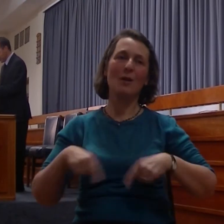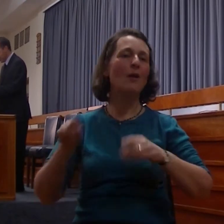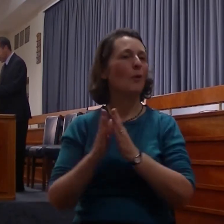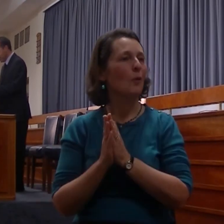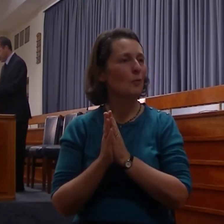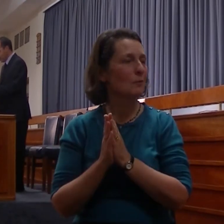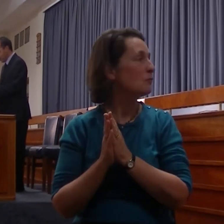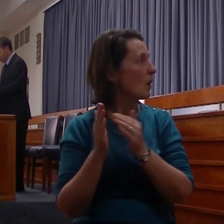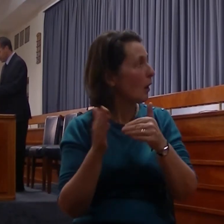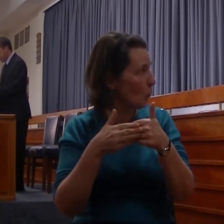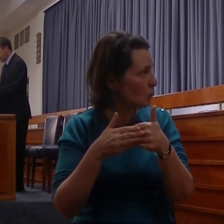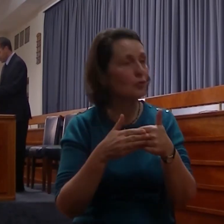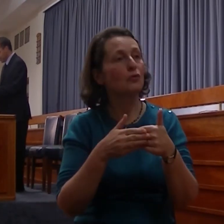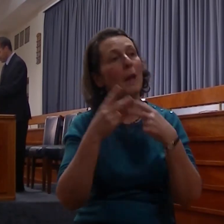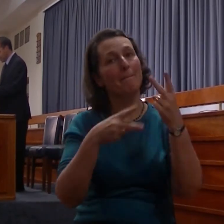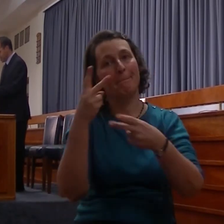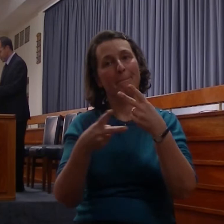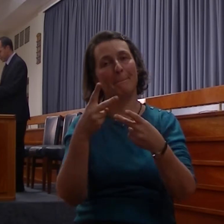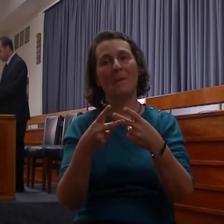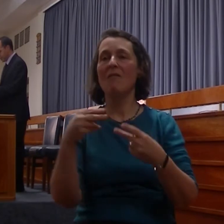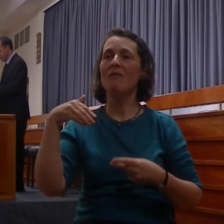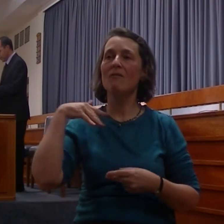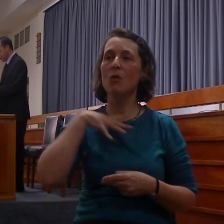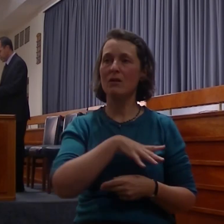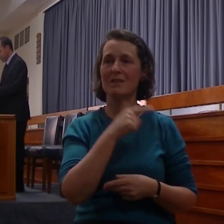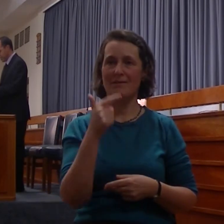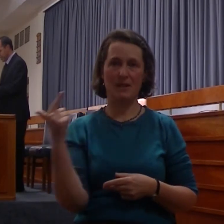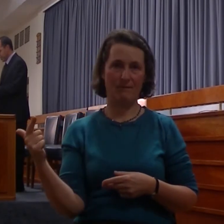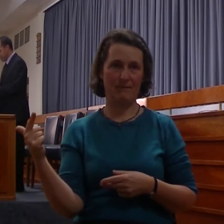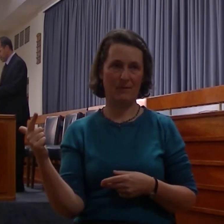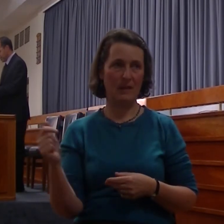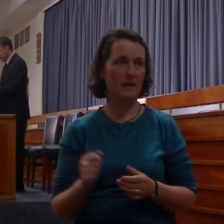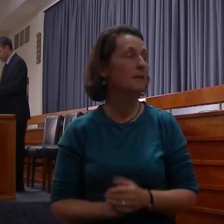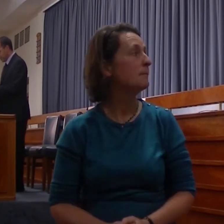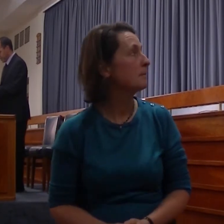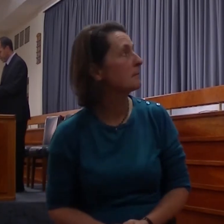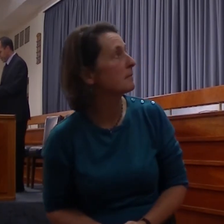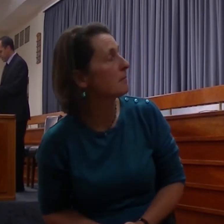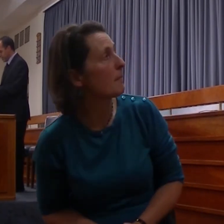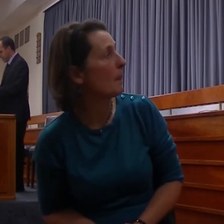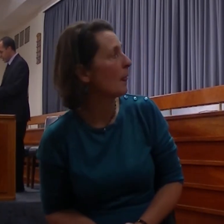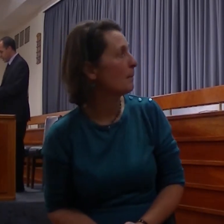bless this study unto our hearts tonight. Let's close our time together by singing hymn